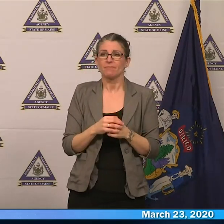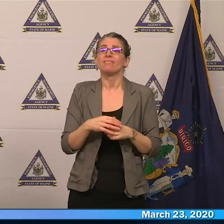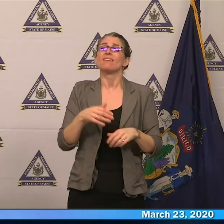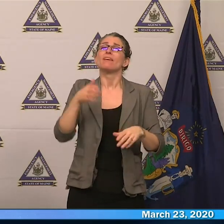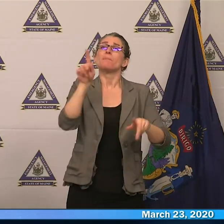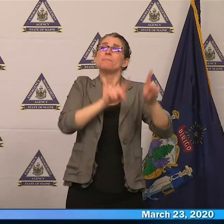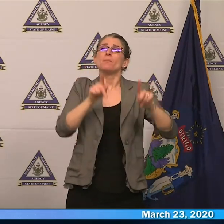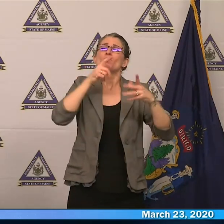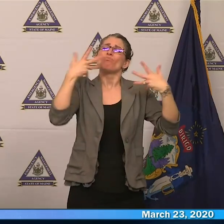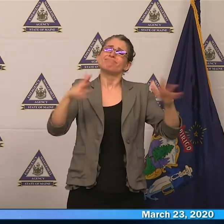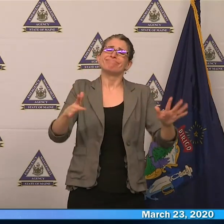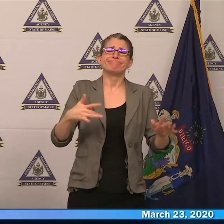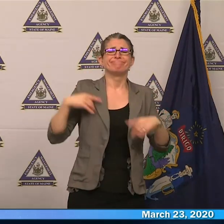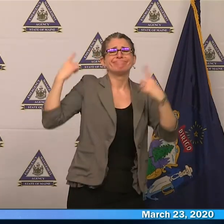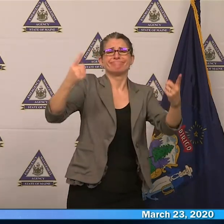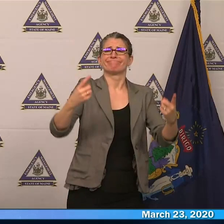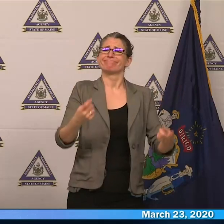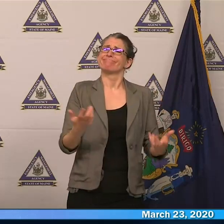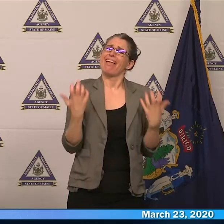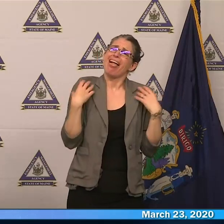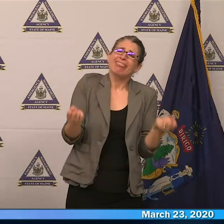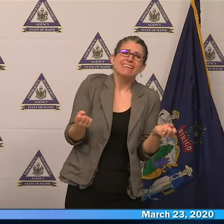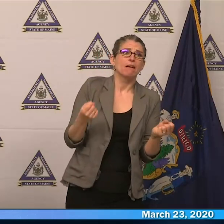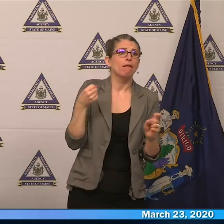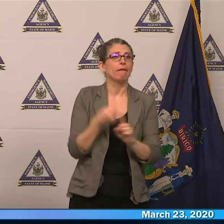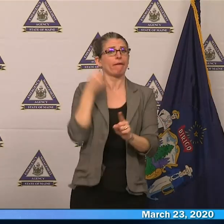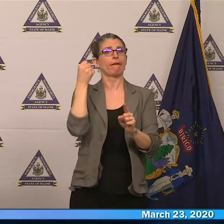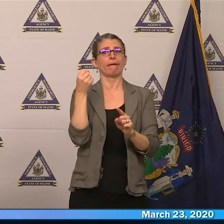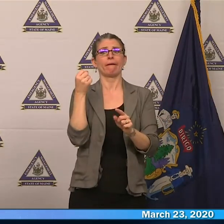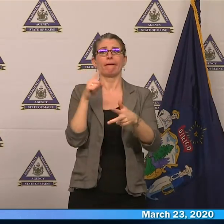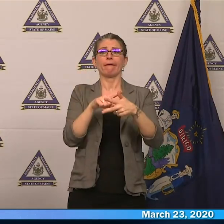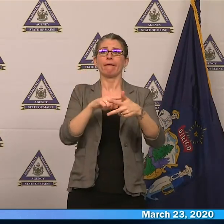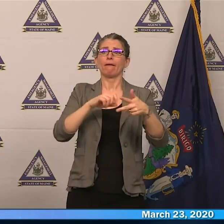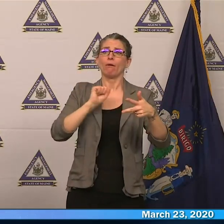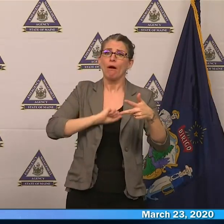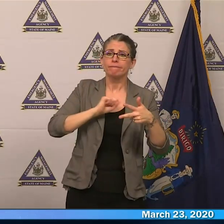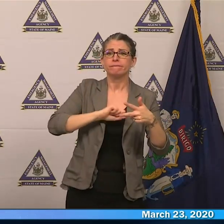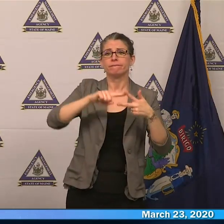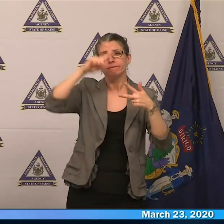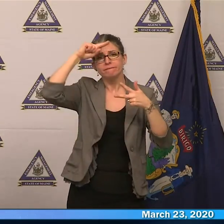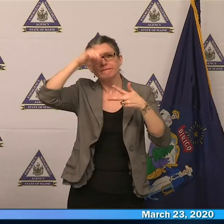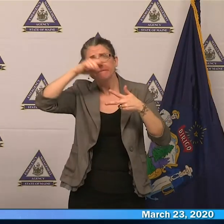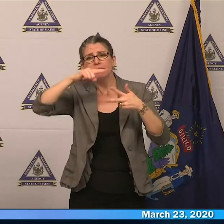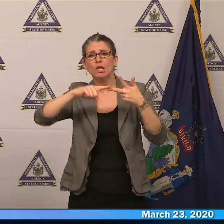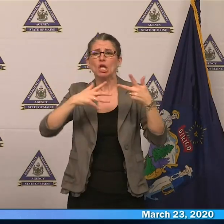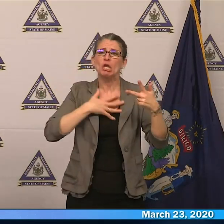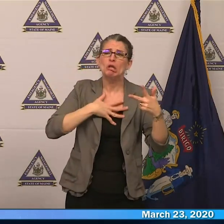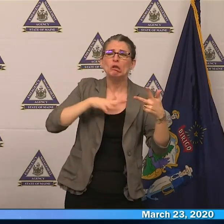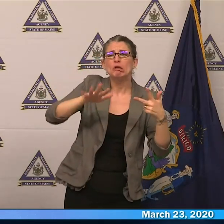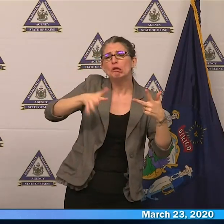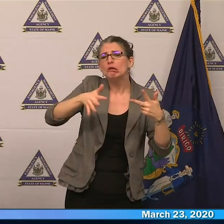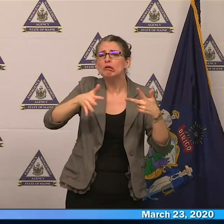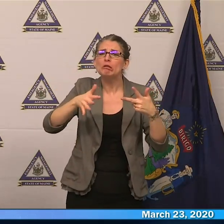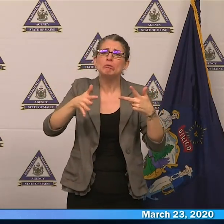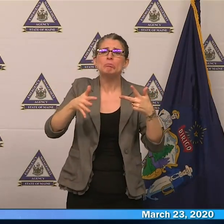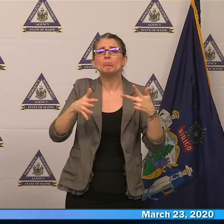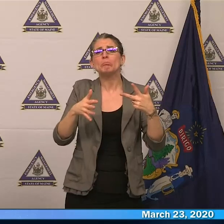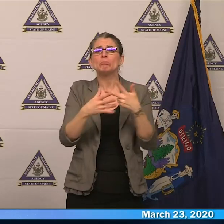fever, no shortness of breath, it's really up to the clinician as to whether they should be tested for